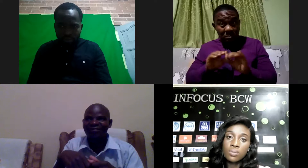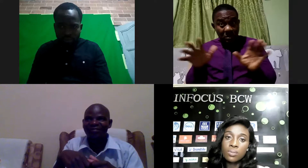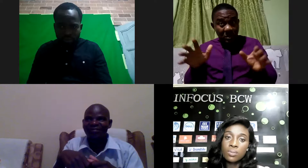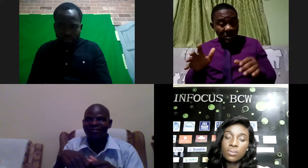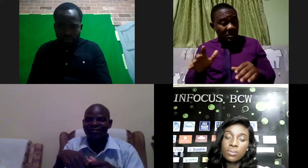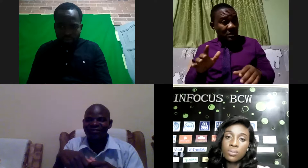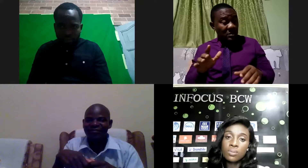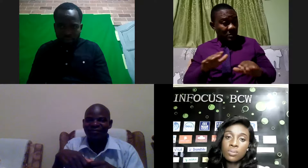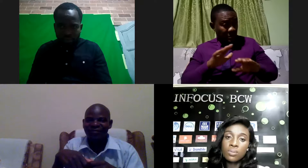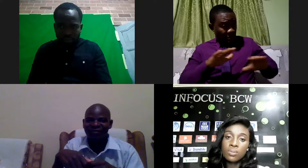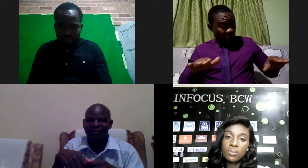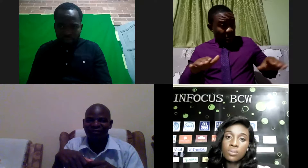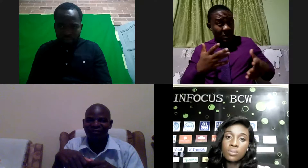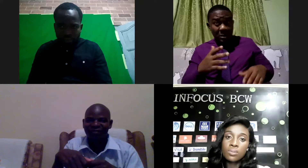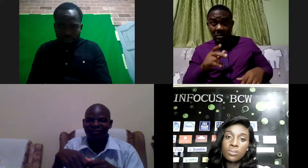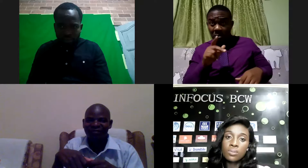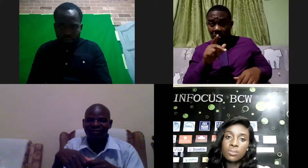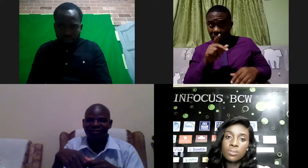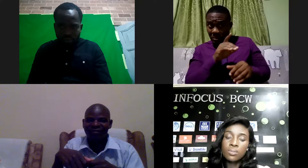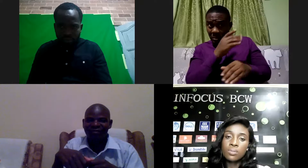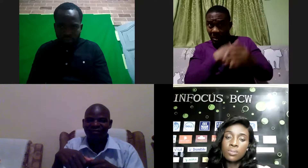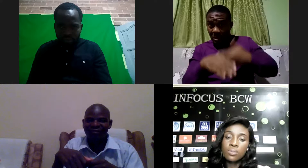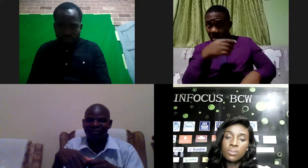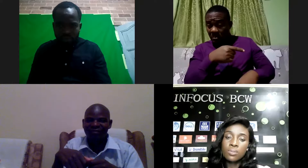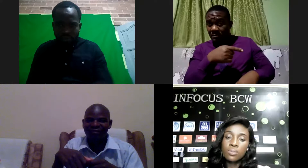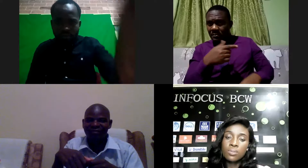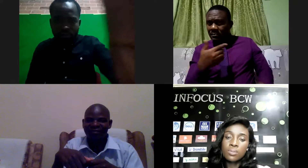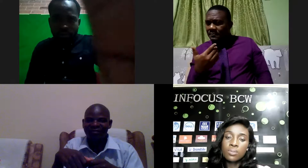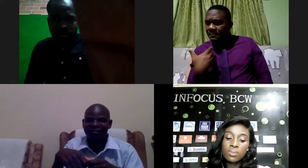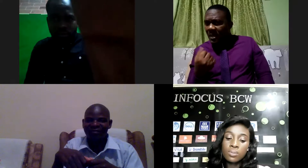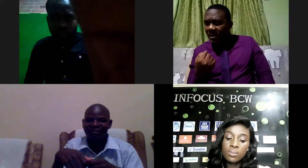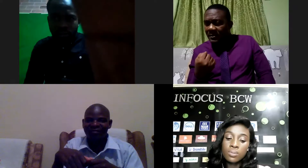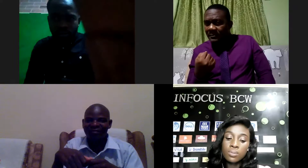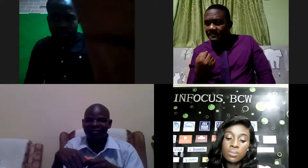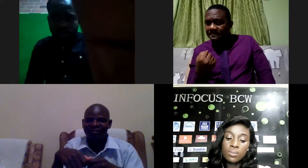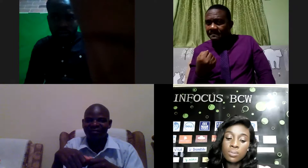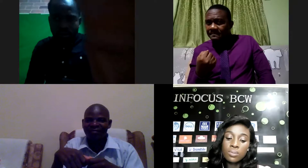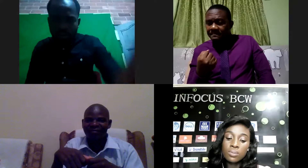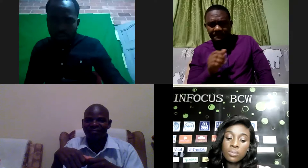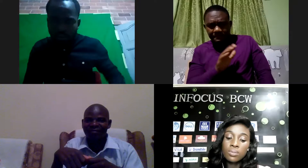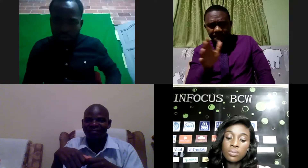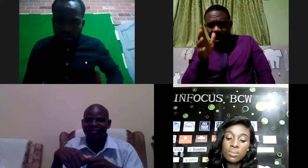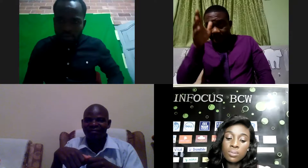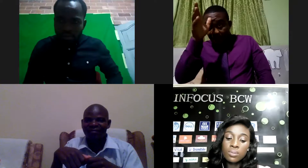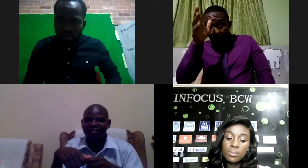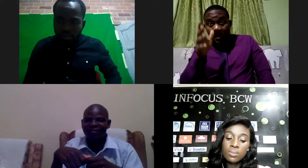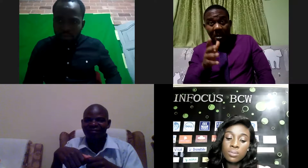they have the children, their parents should take a full responsibility to adapt